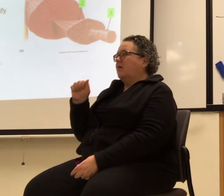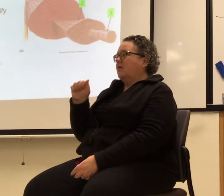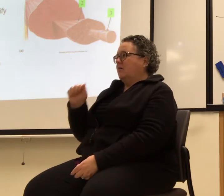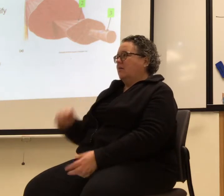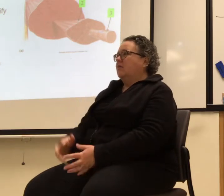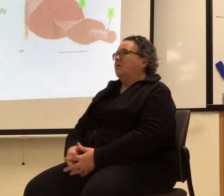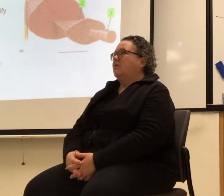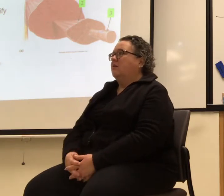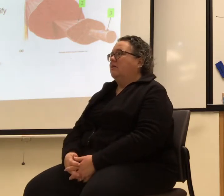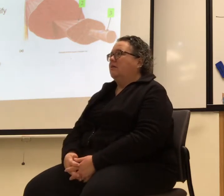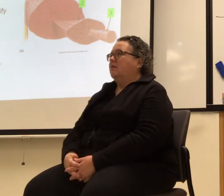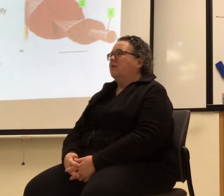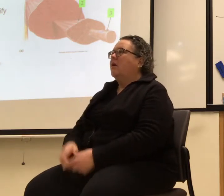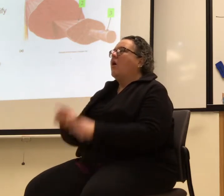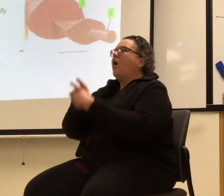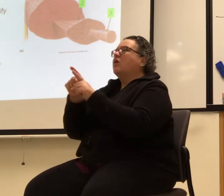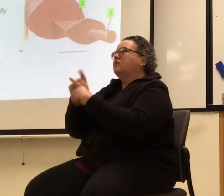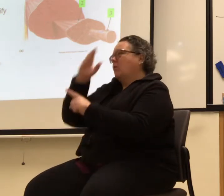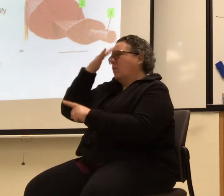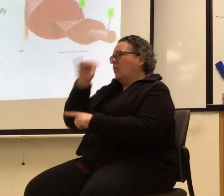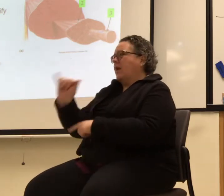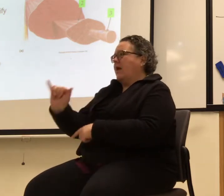deep